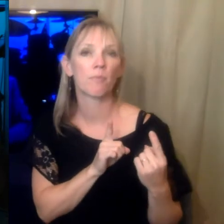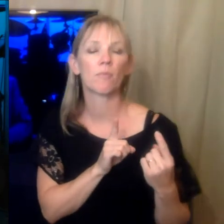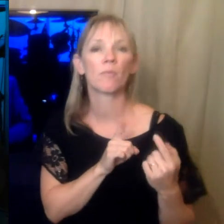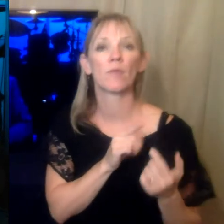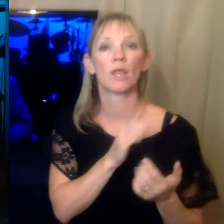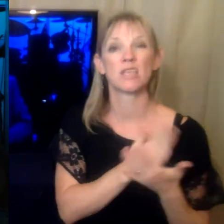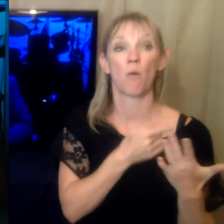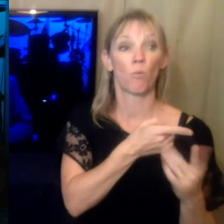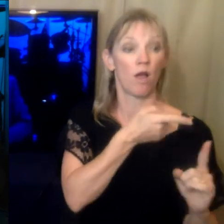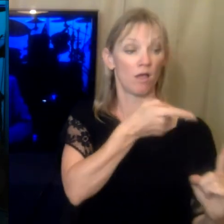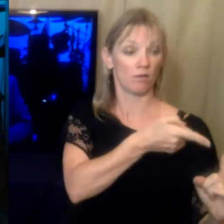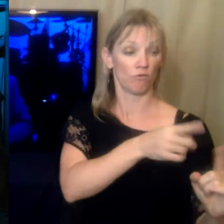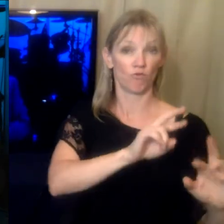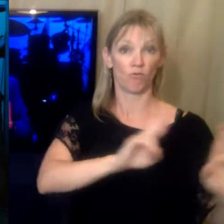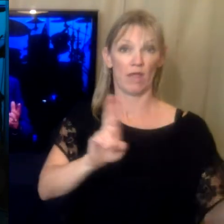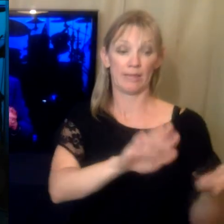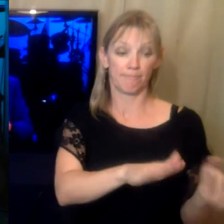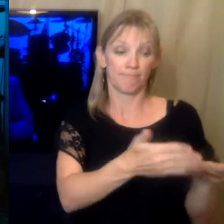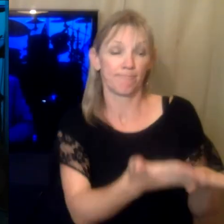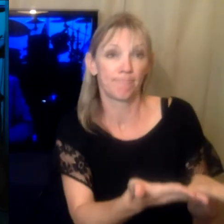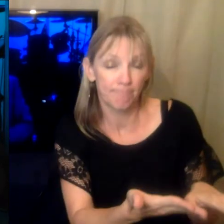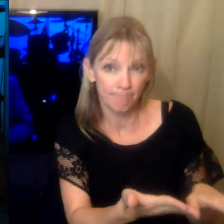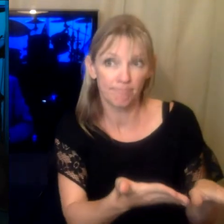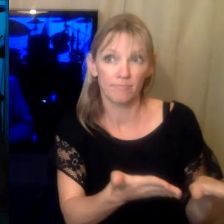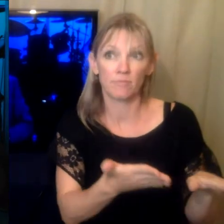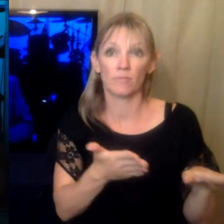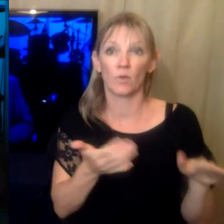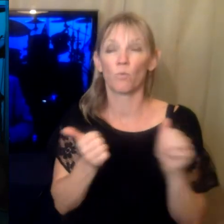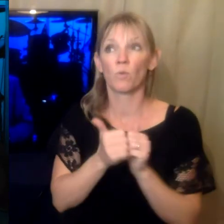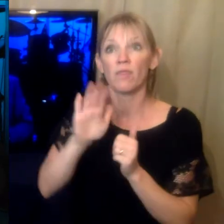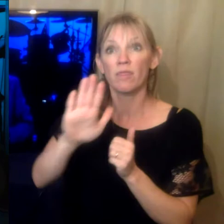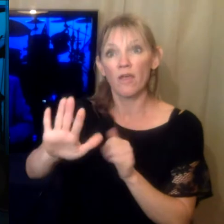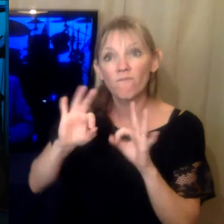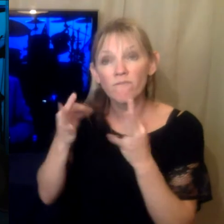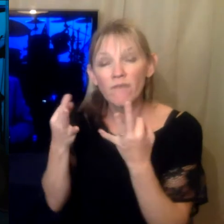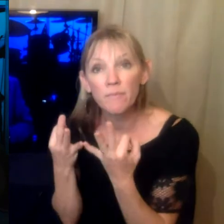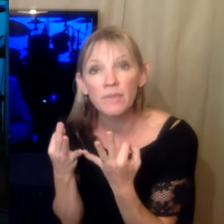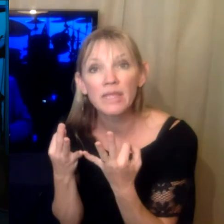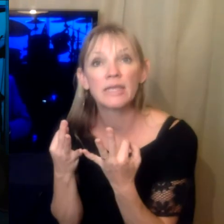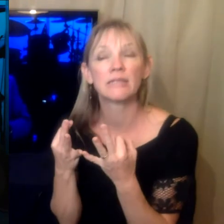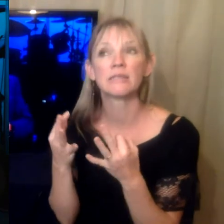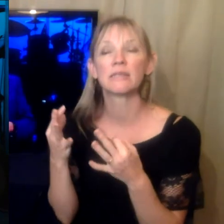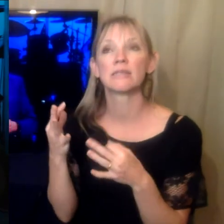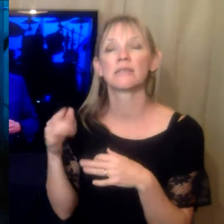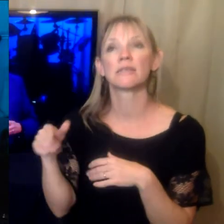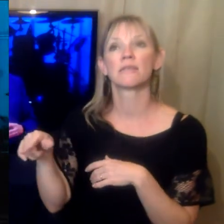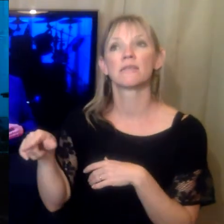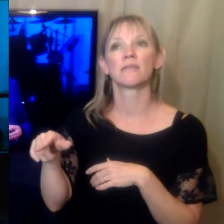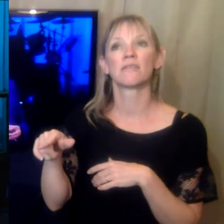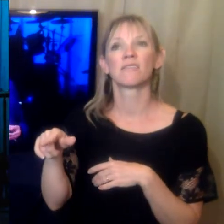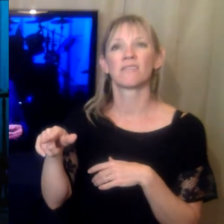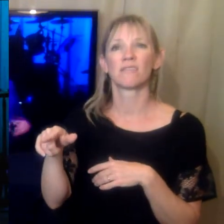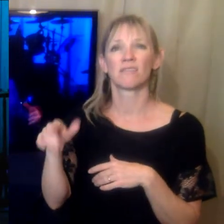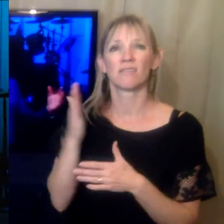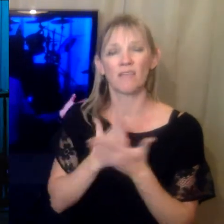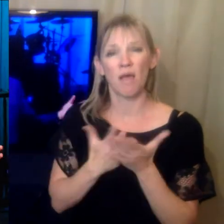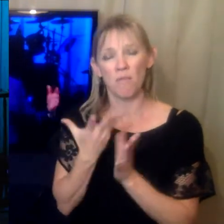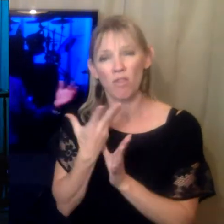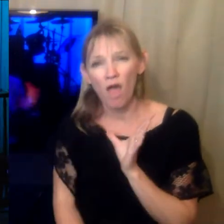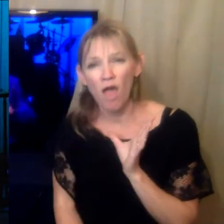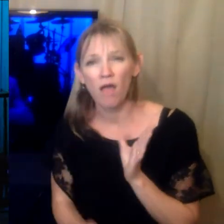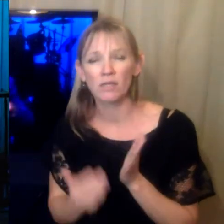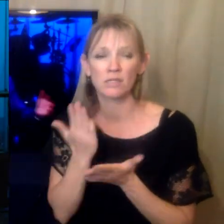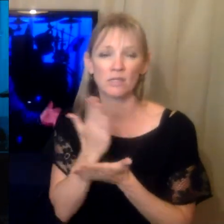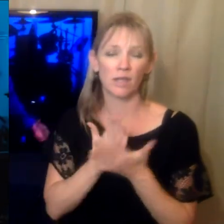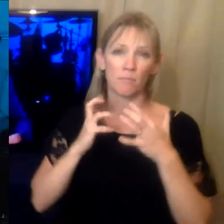bodies. Sitting with grieving families, being with people who had horrific losses or breakdowns